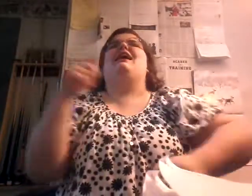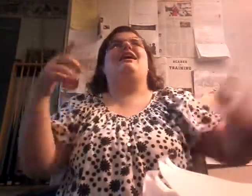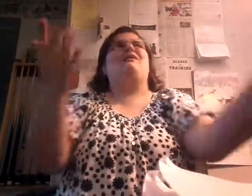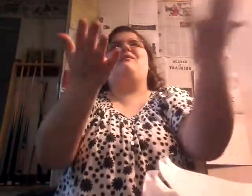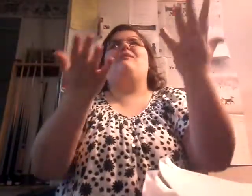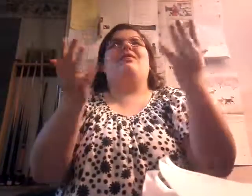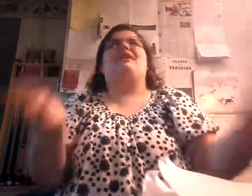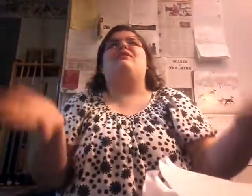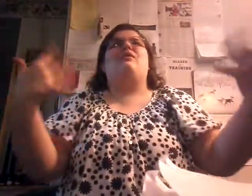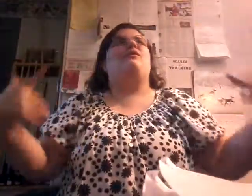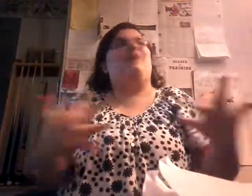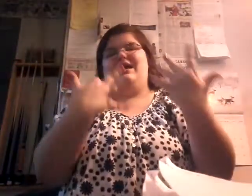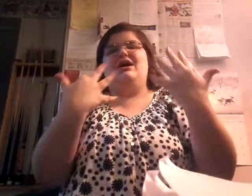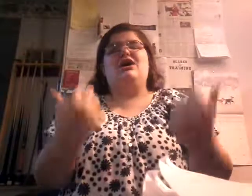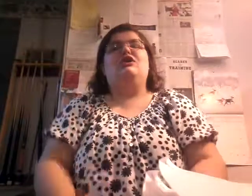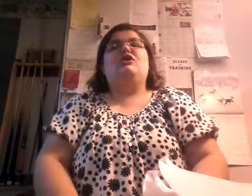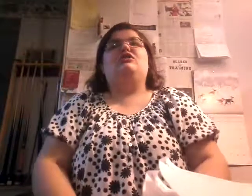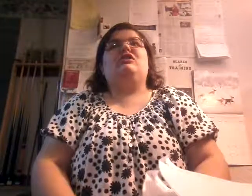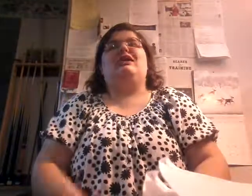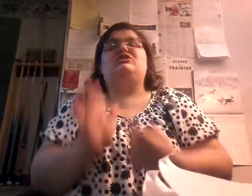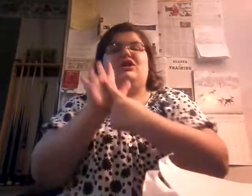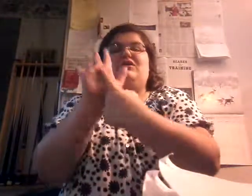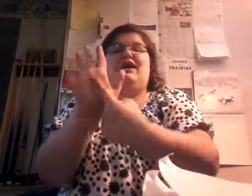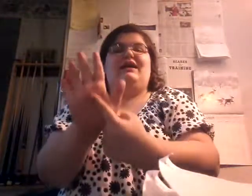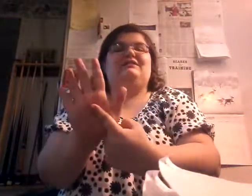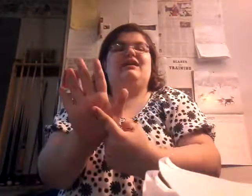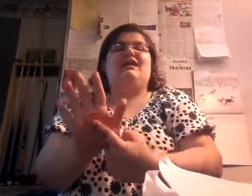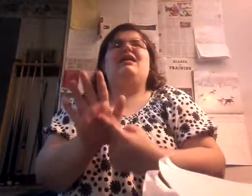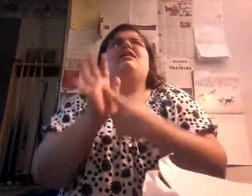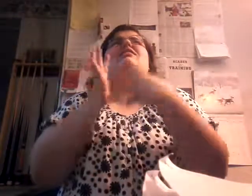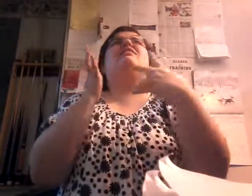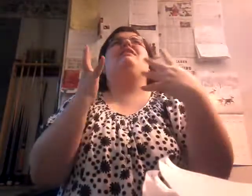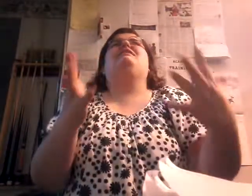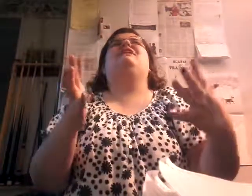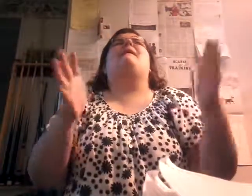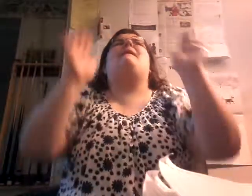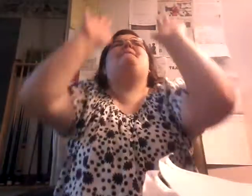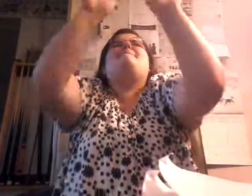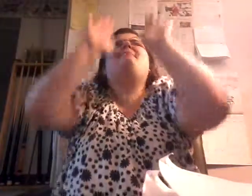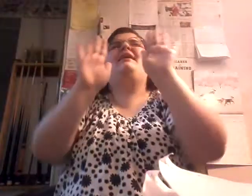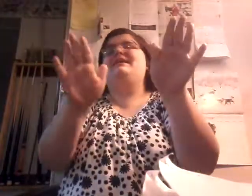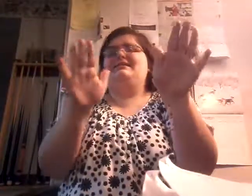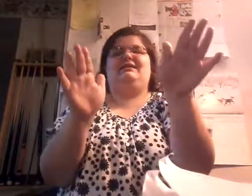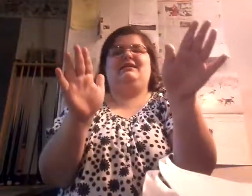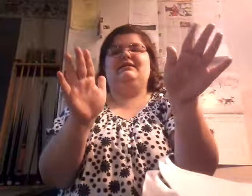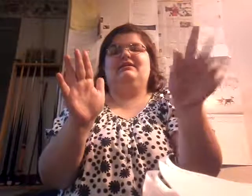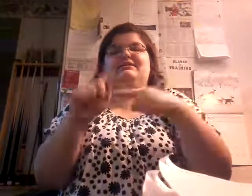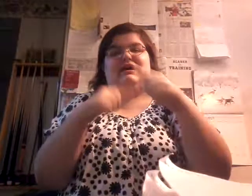can't wait to show you guys these amazing